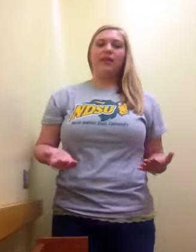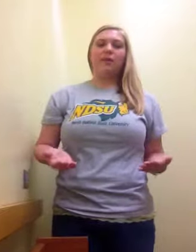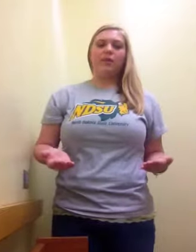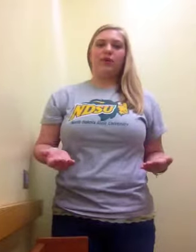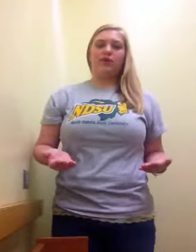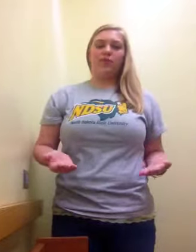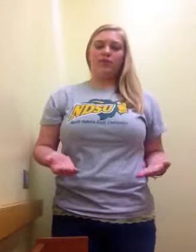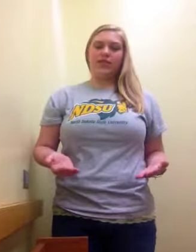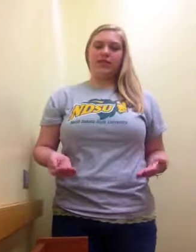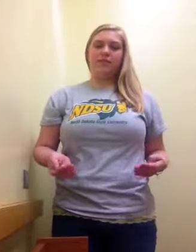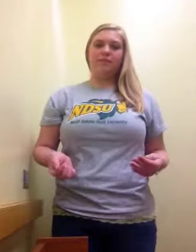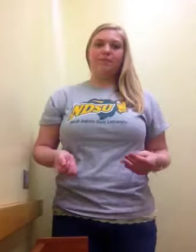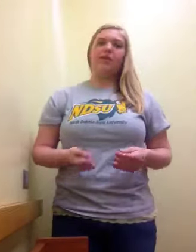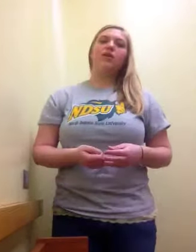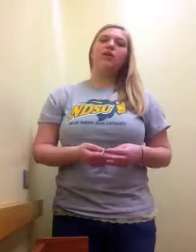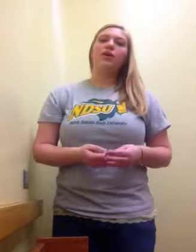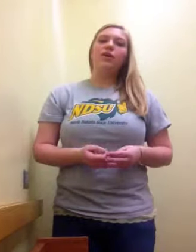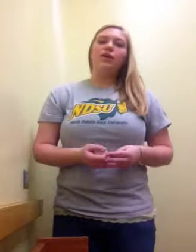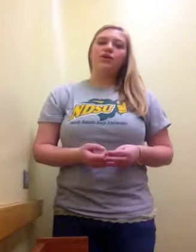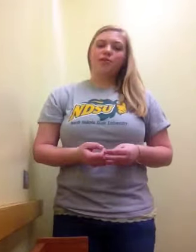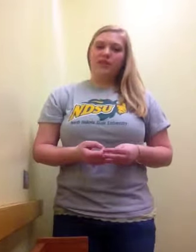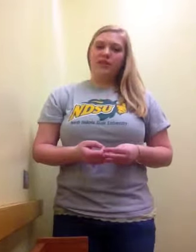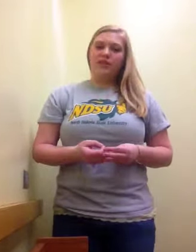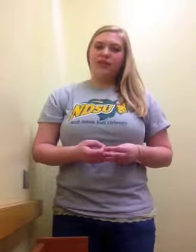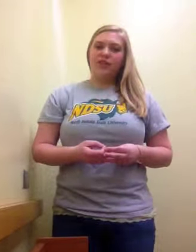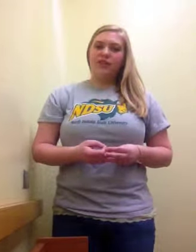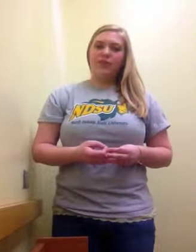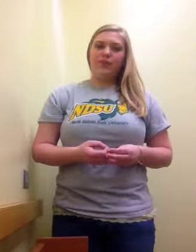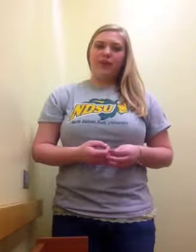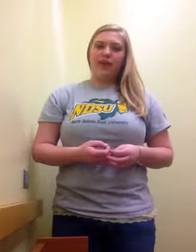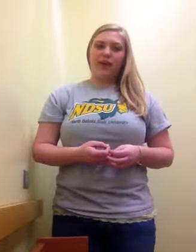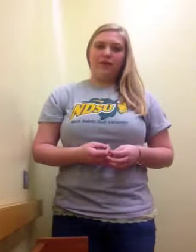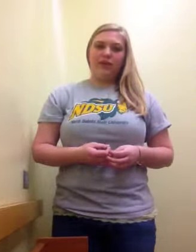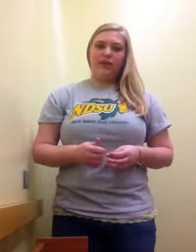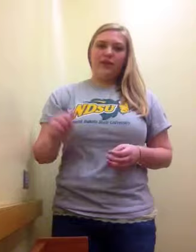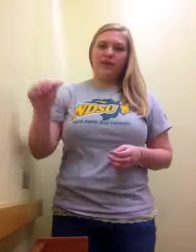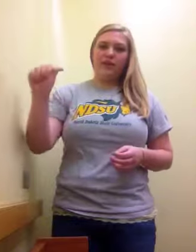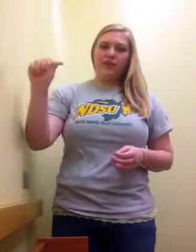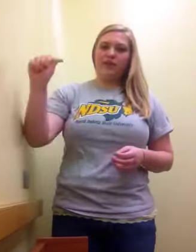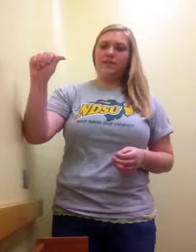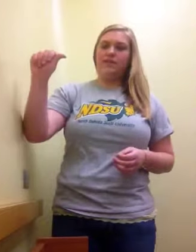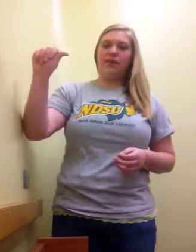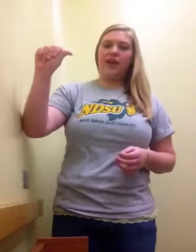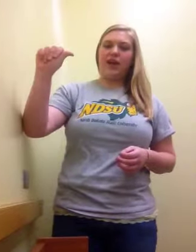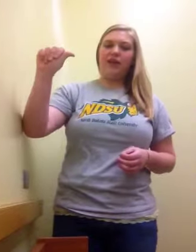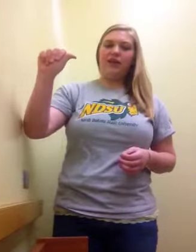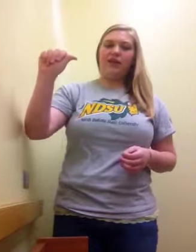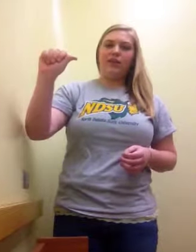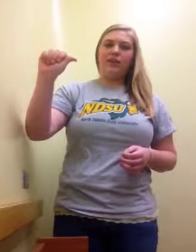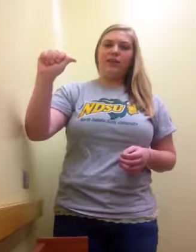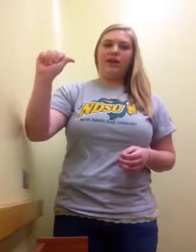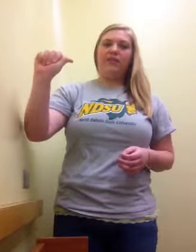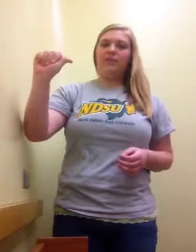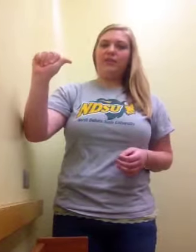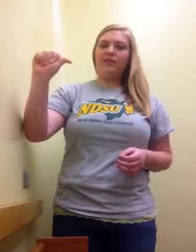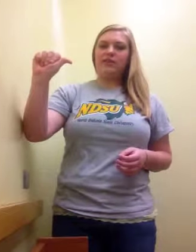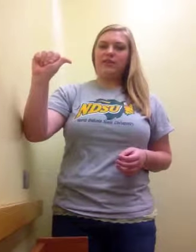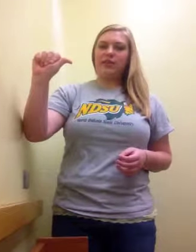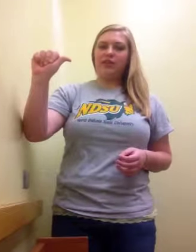up in your conversation. So we're going to start with the alphabet. First comes the letter A. You want to make a fist and stick your thumb up